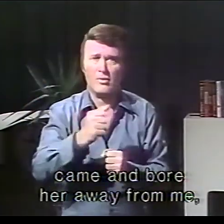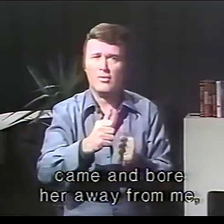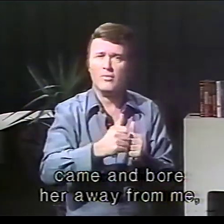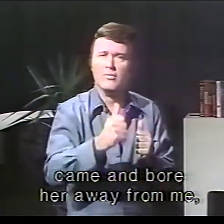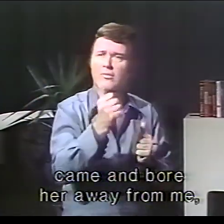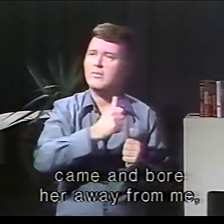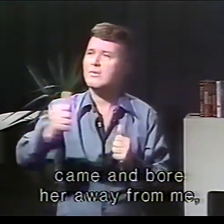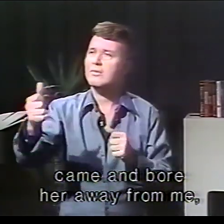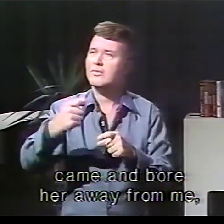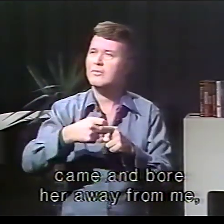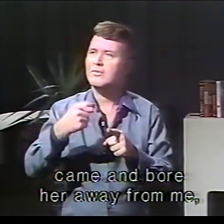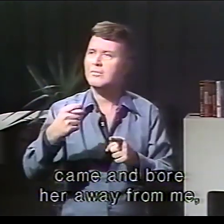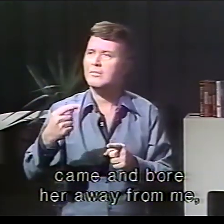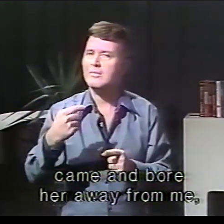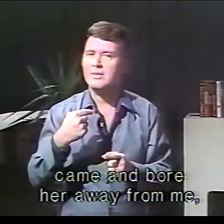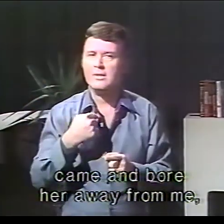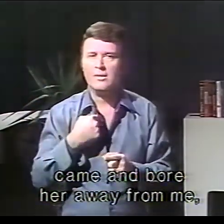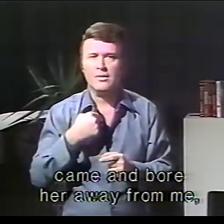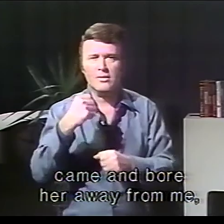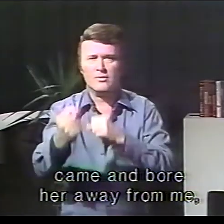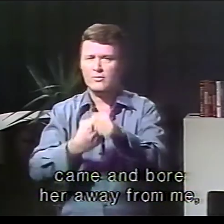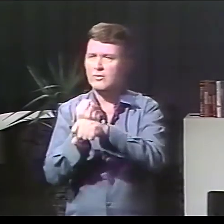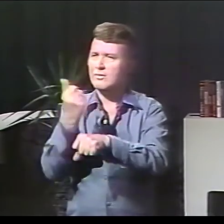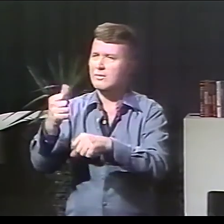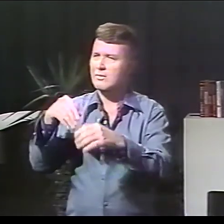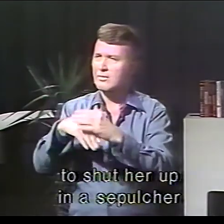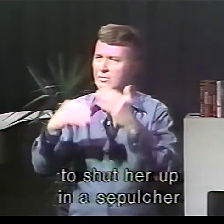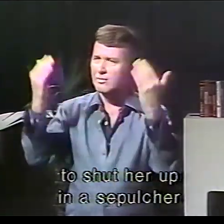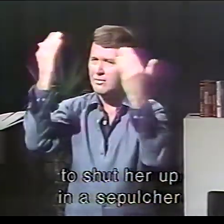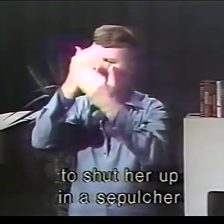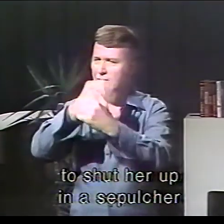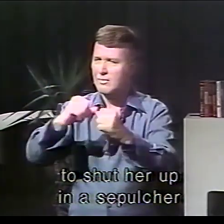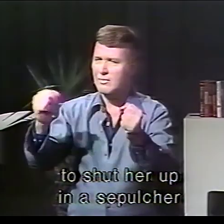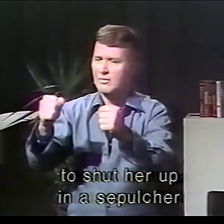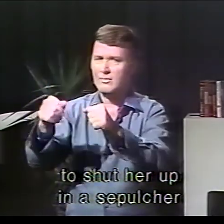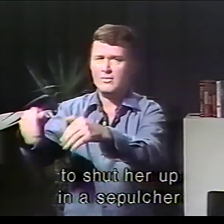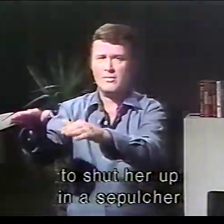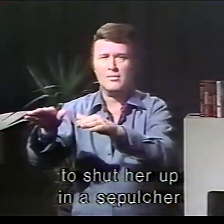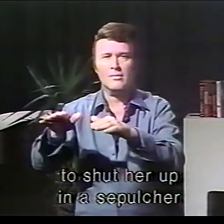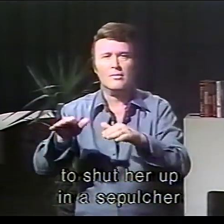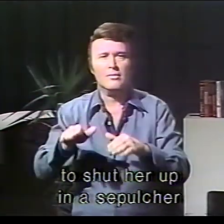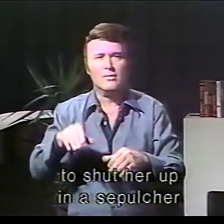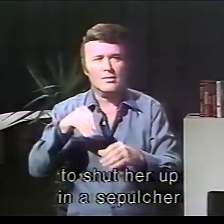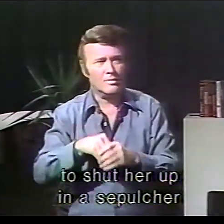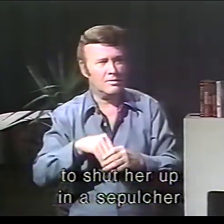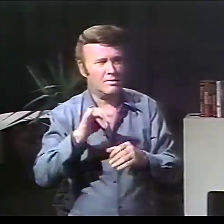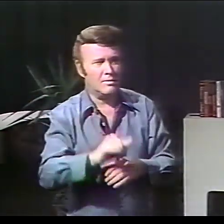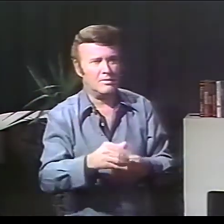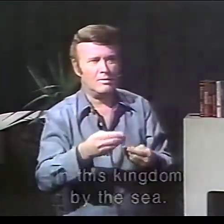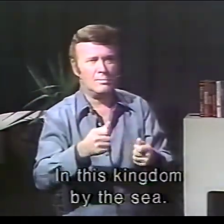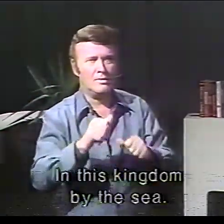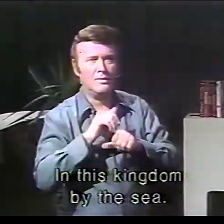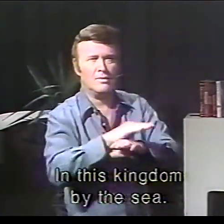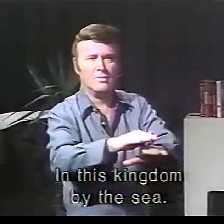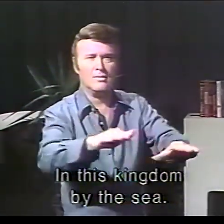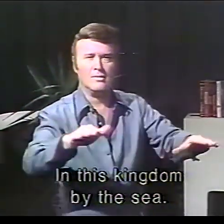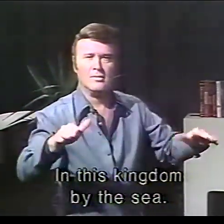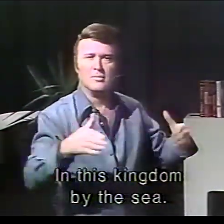came and bore her away from me to shut her up in a sepulcher in this kingdom by